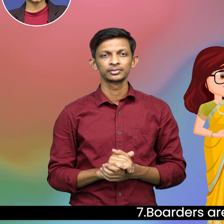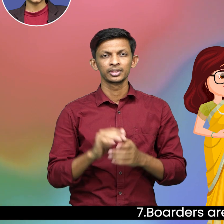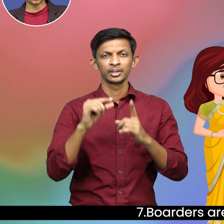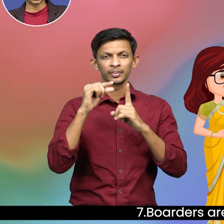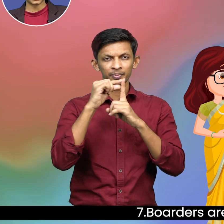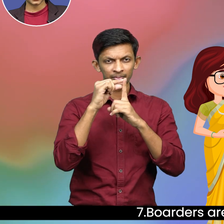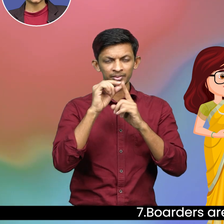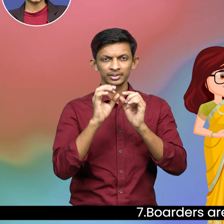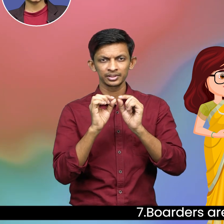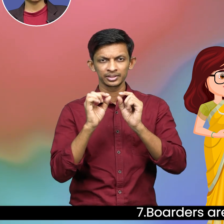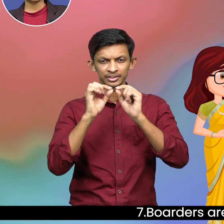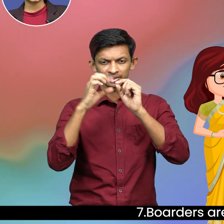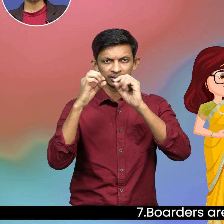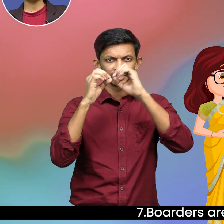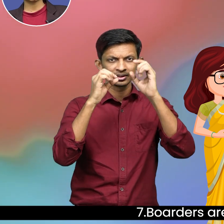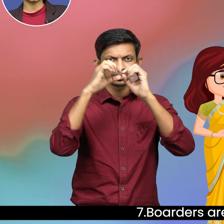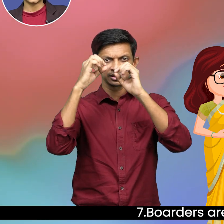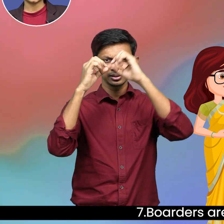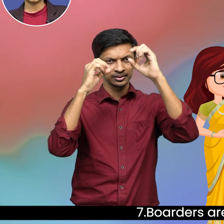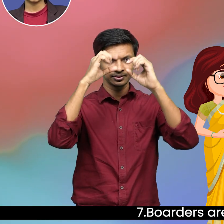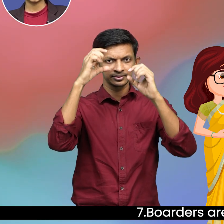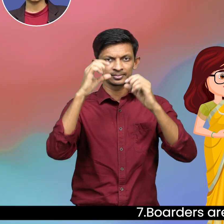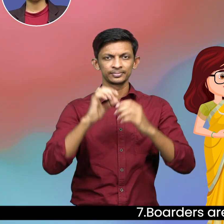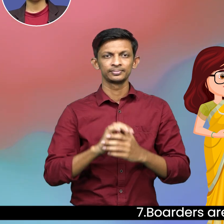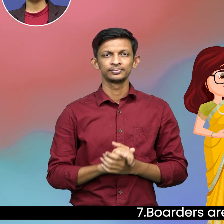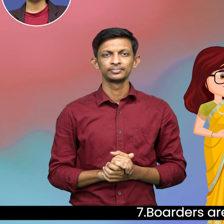Borders are deposited with lignin.